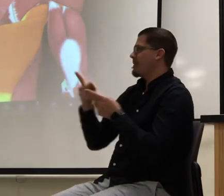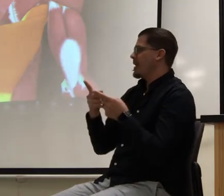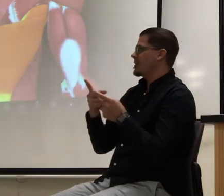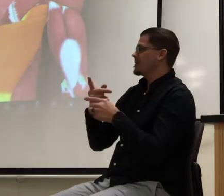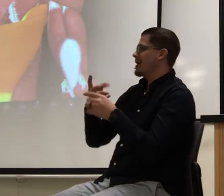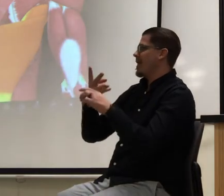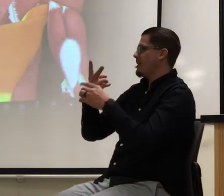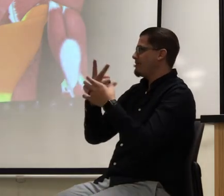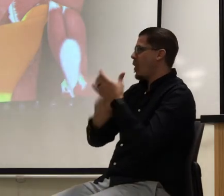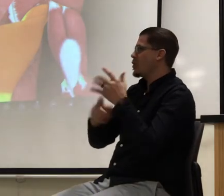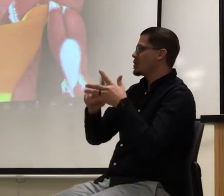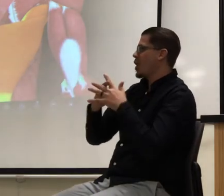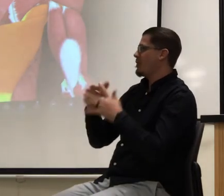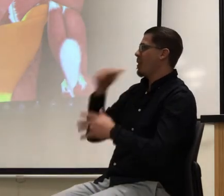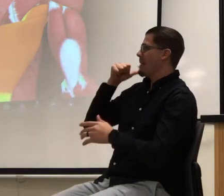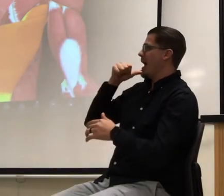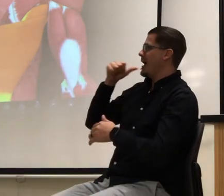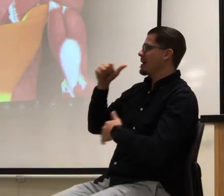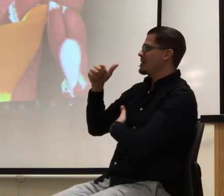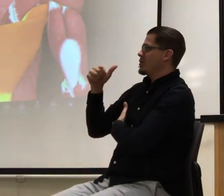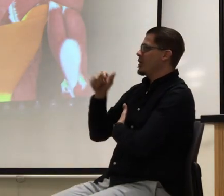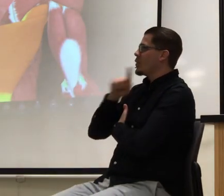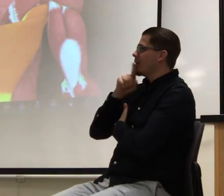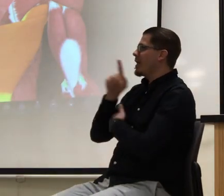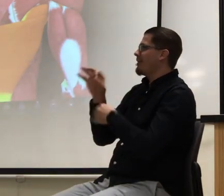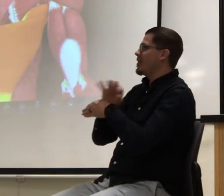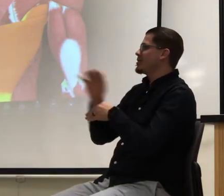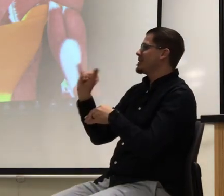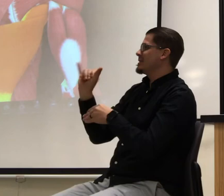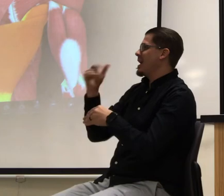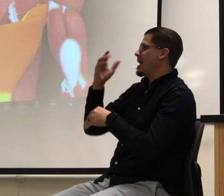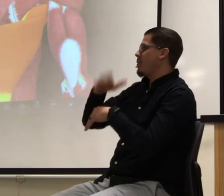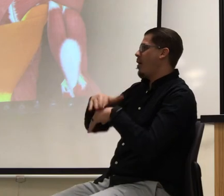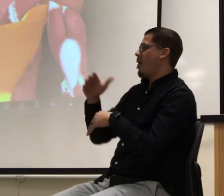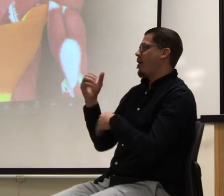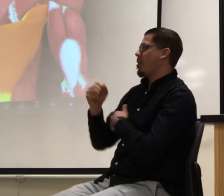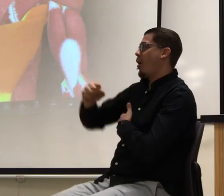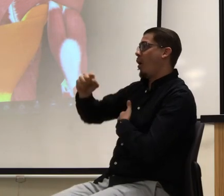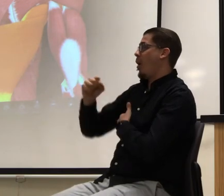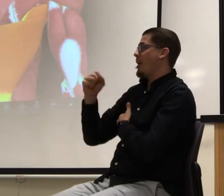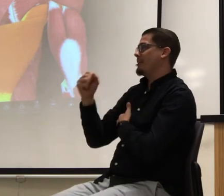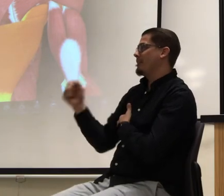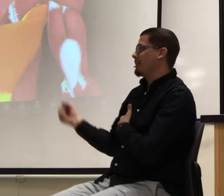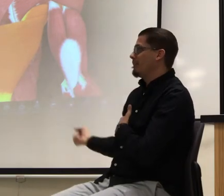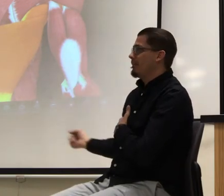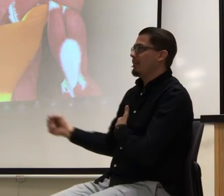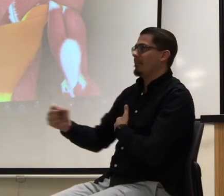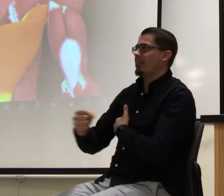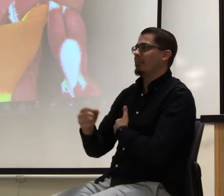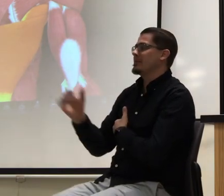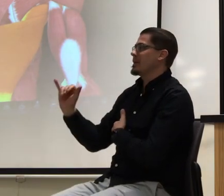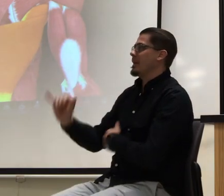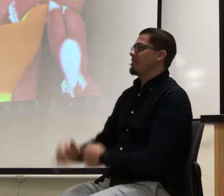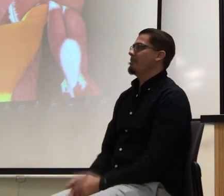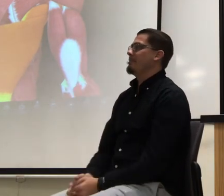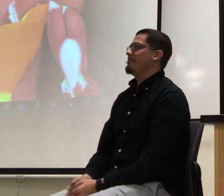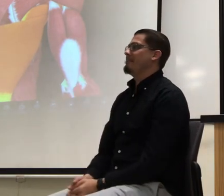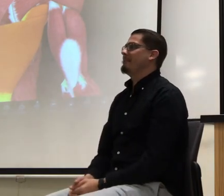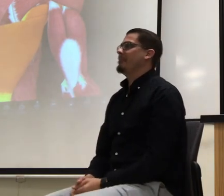from the back. So they do the same thing to the arm. So these are the action, also the